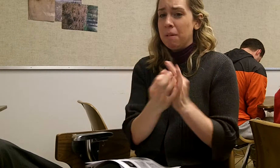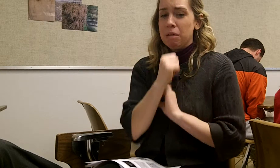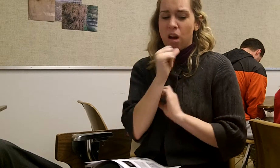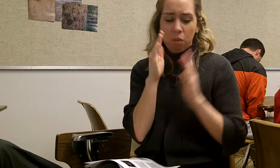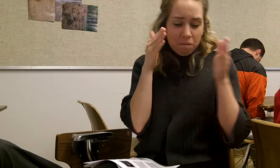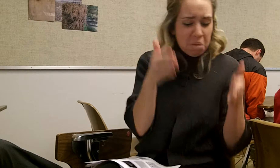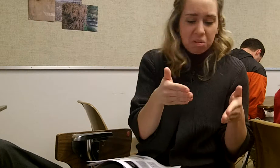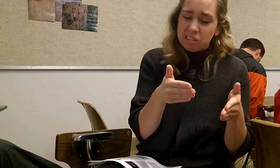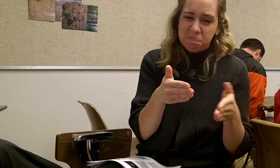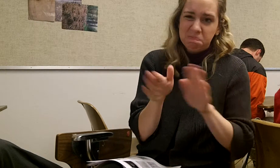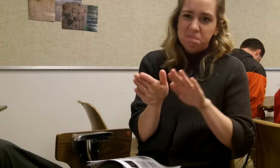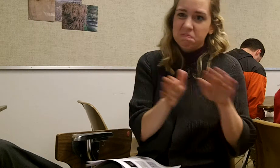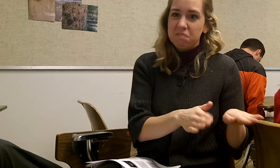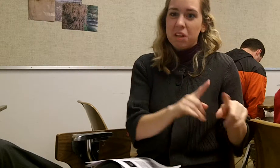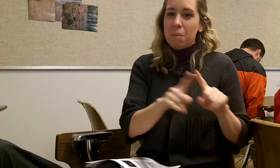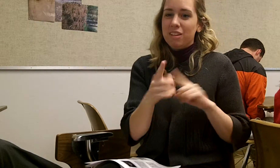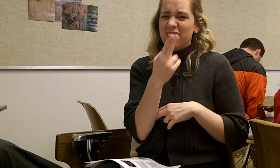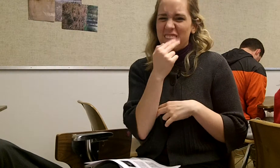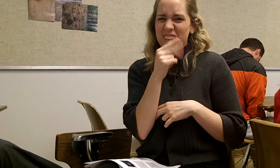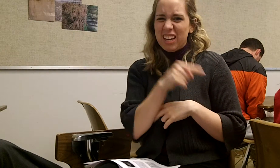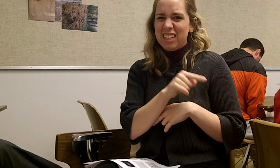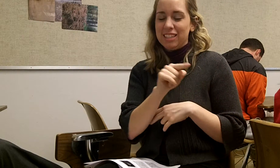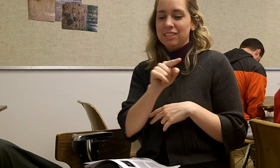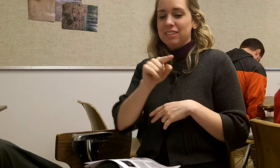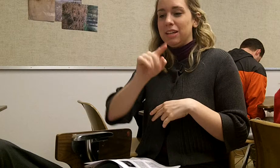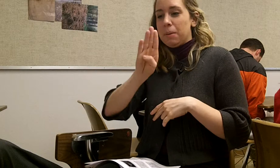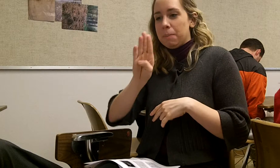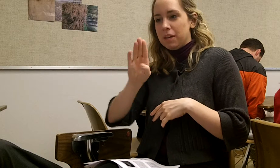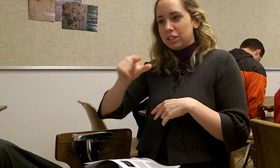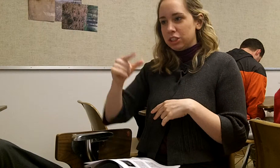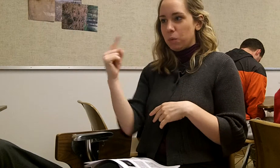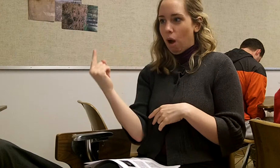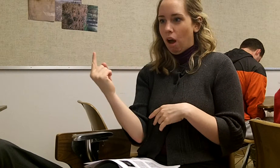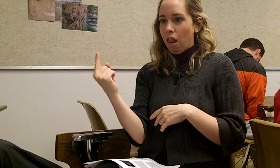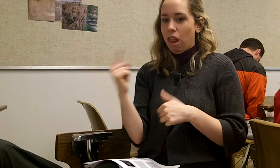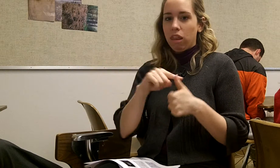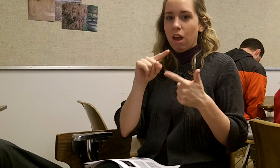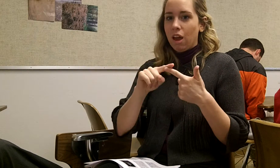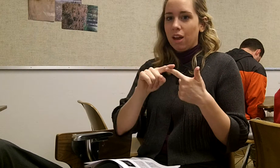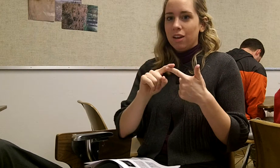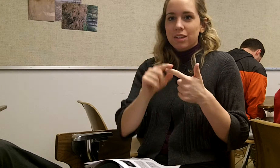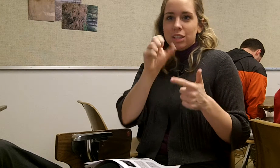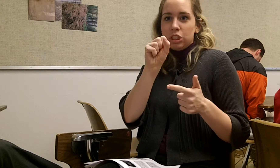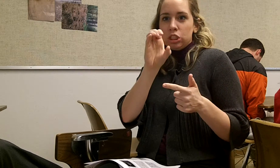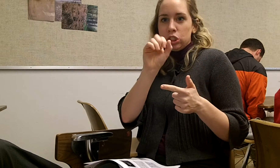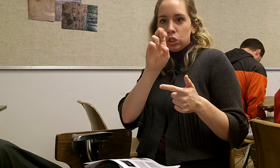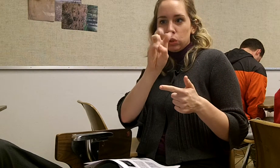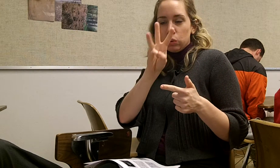on, but they're kind of funny. So there's something called VG1. There's something called screw, which is a Drosophila protein. There's something else called